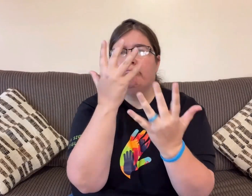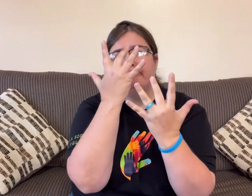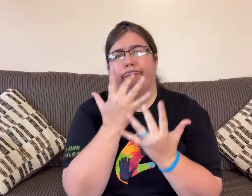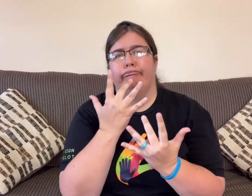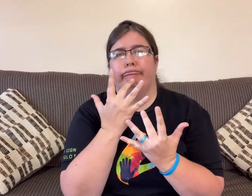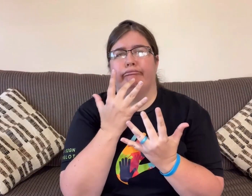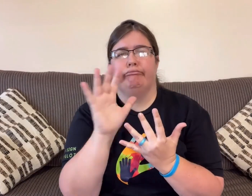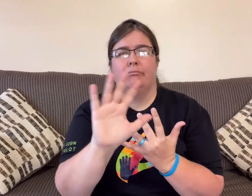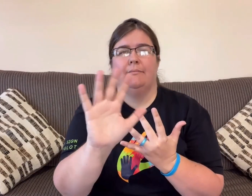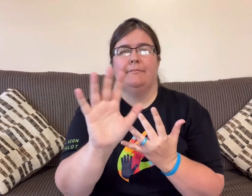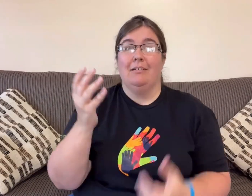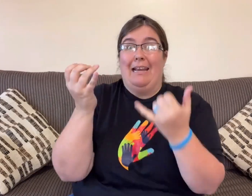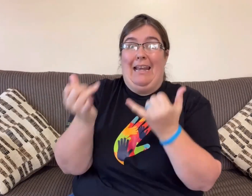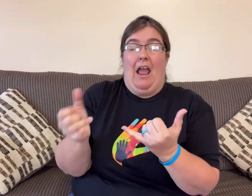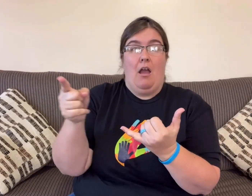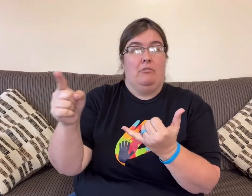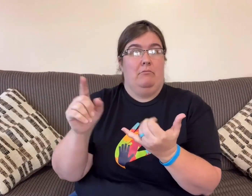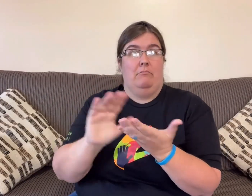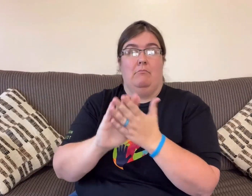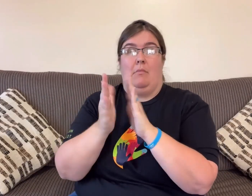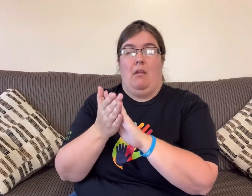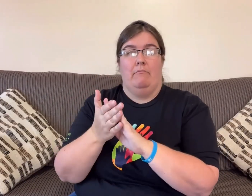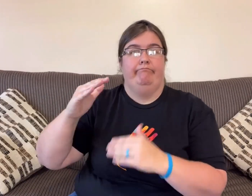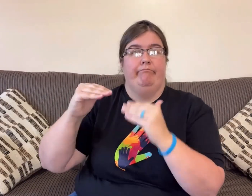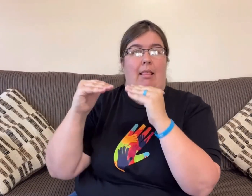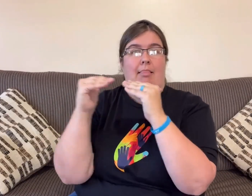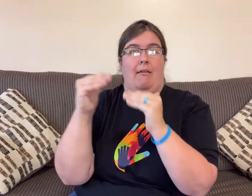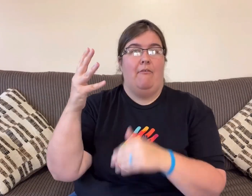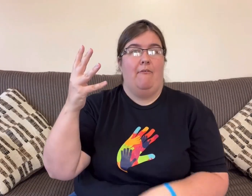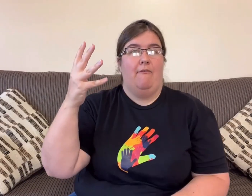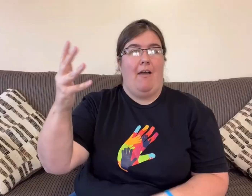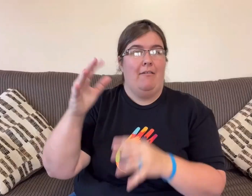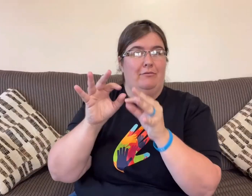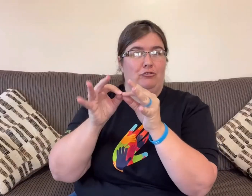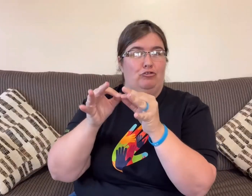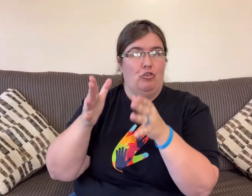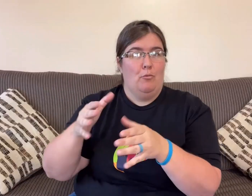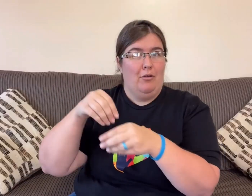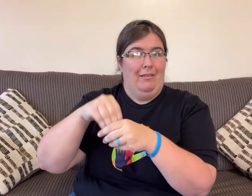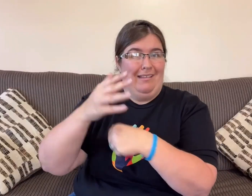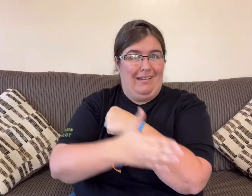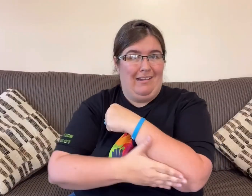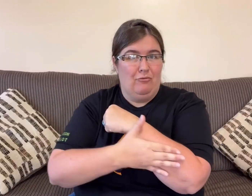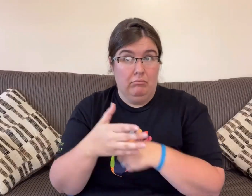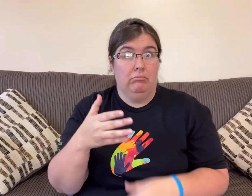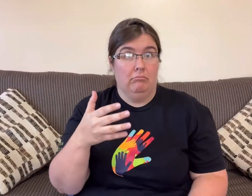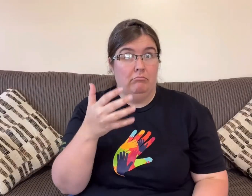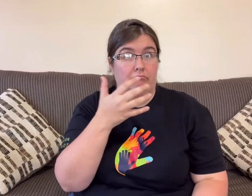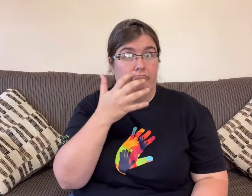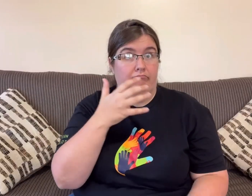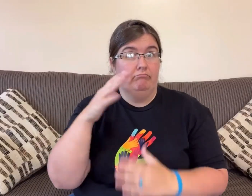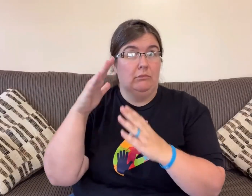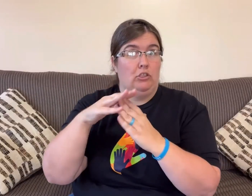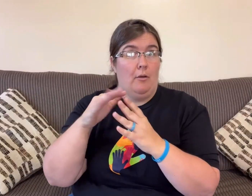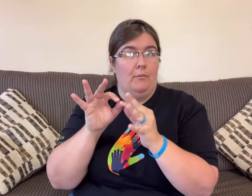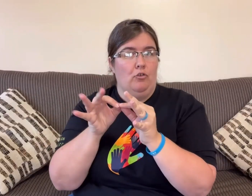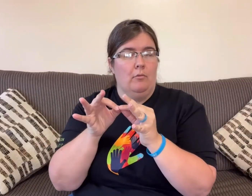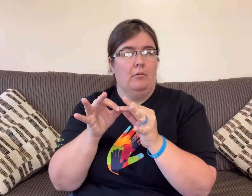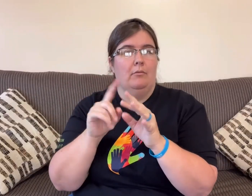she's now one of the top interpreters, level 5 in the country. Just a stellar interpreter, but it was a